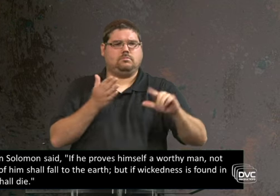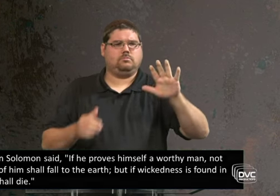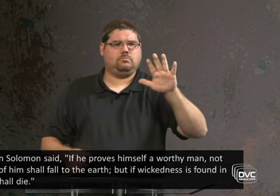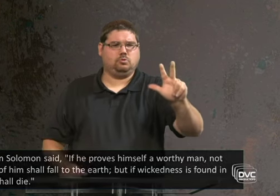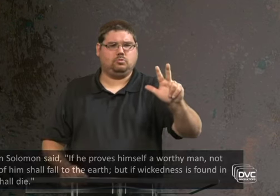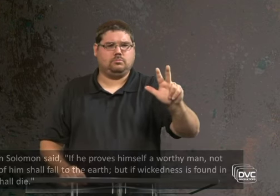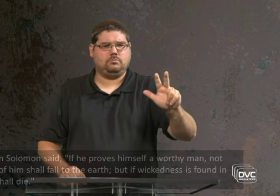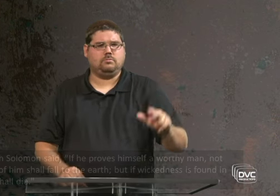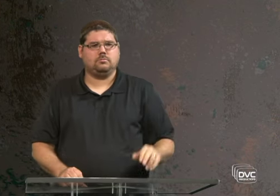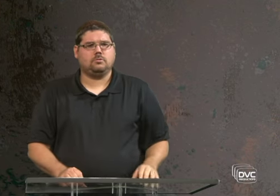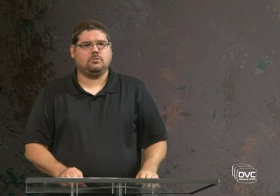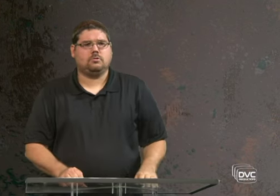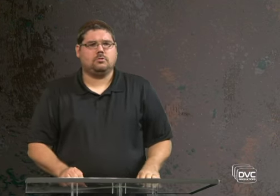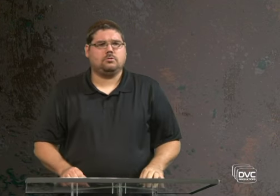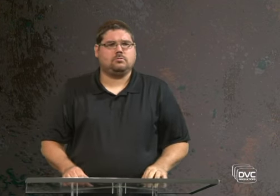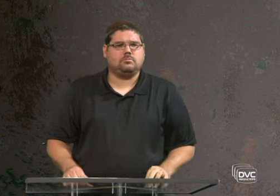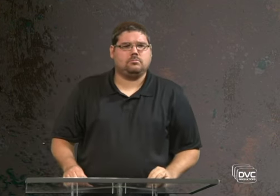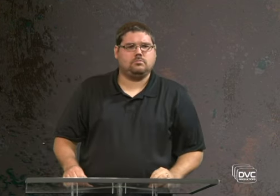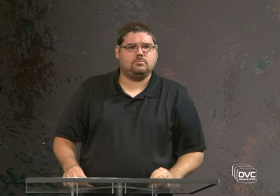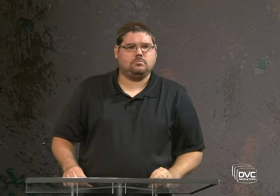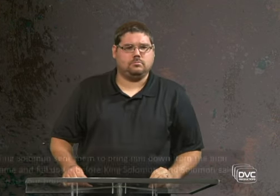him, he shall die.